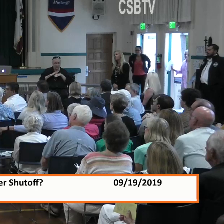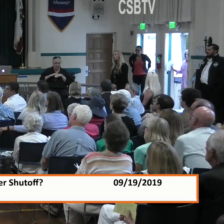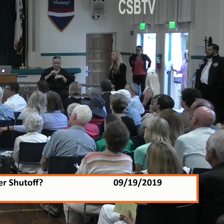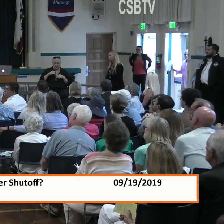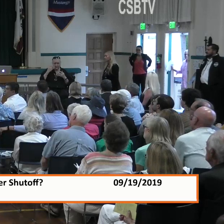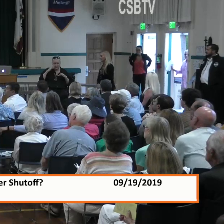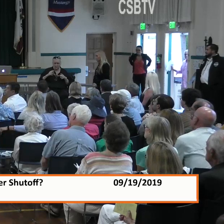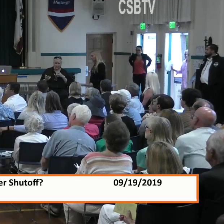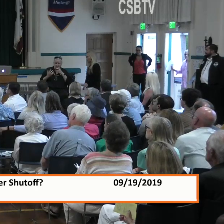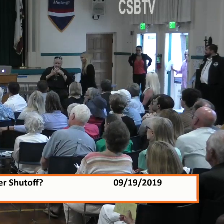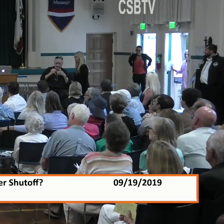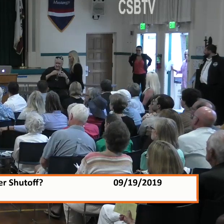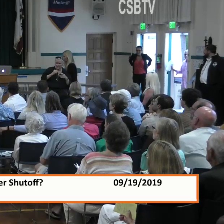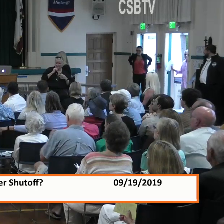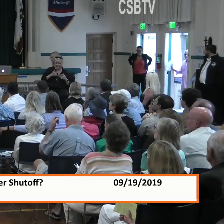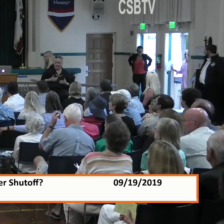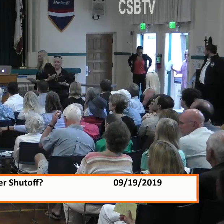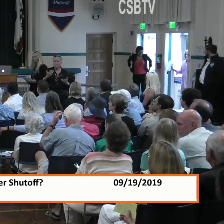us.